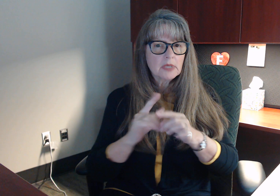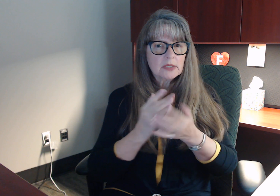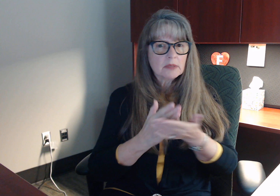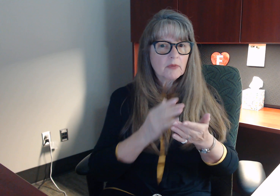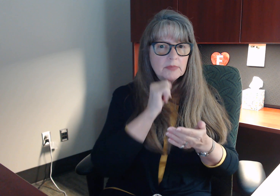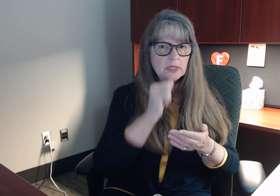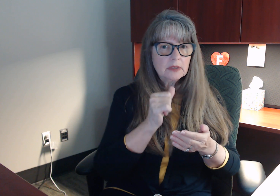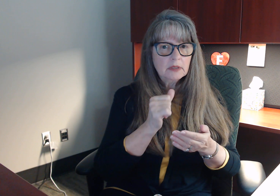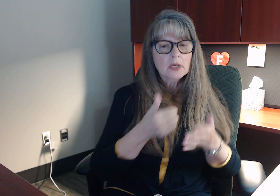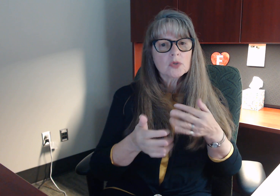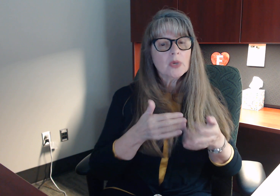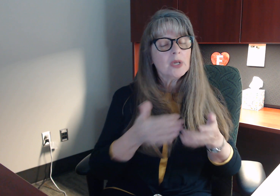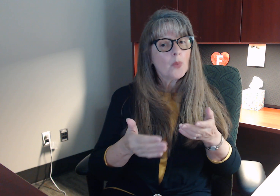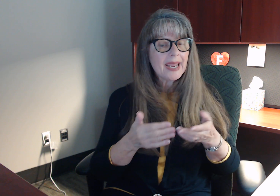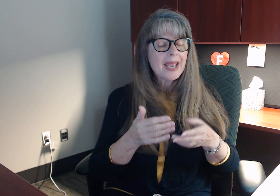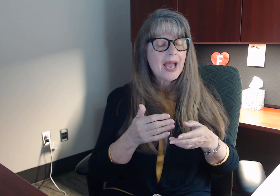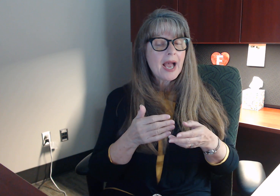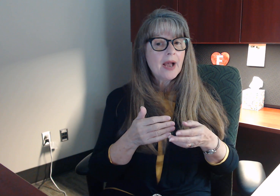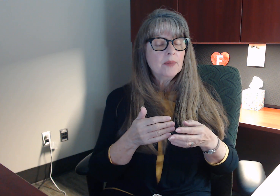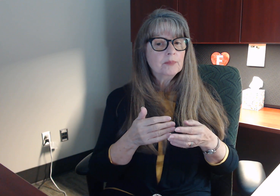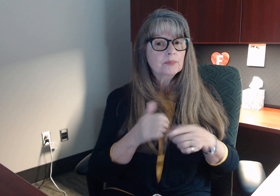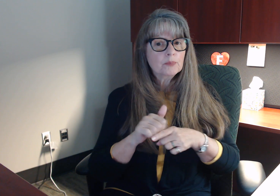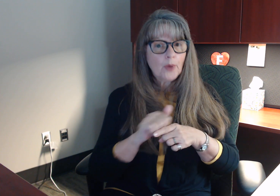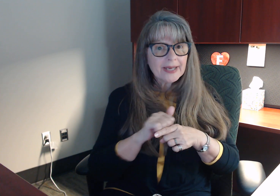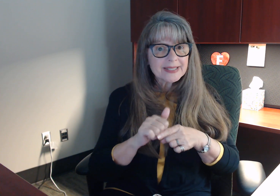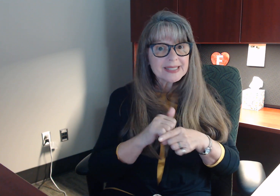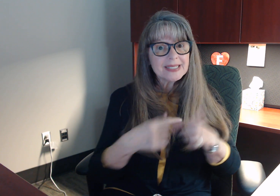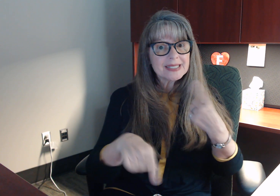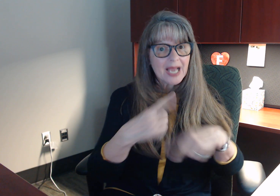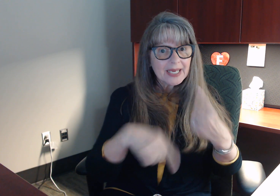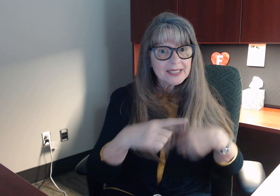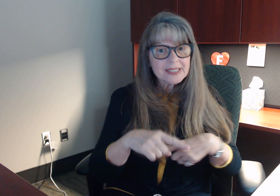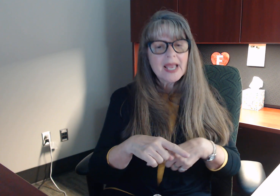some of them didn't. So anyway, practice these signs